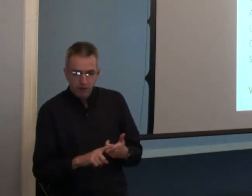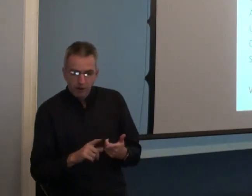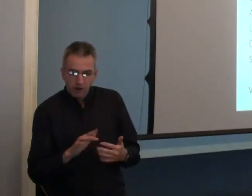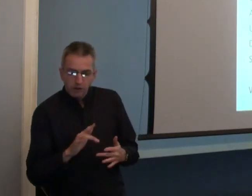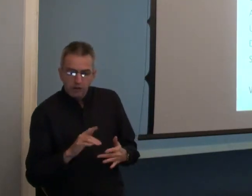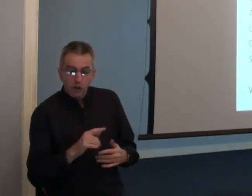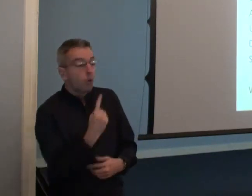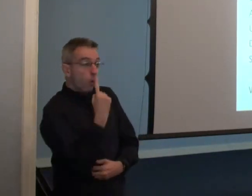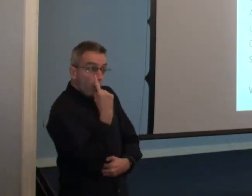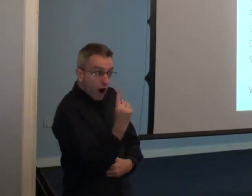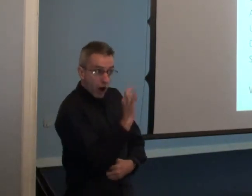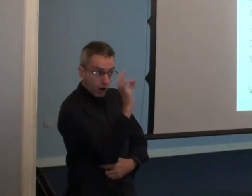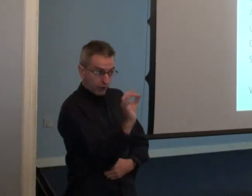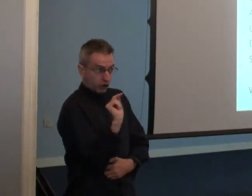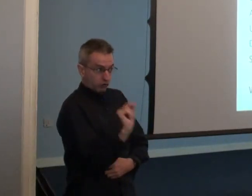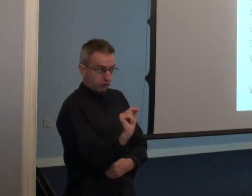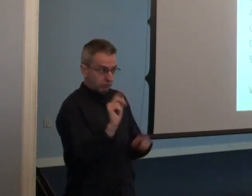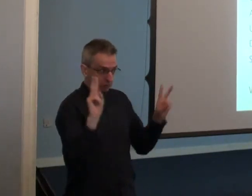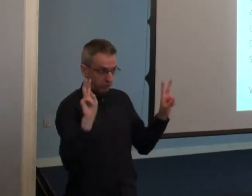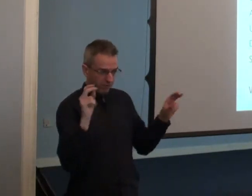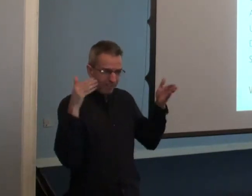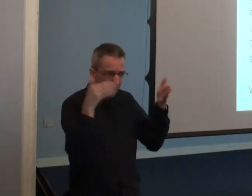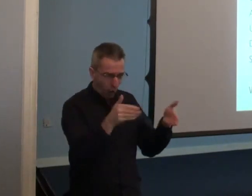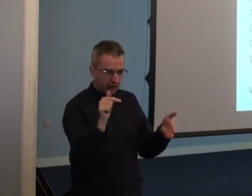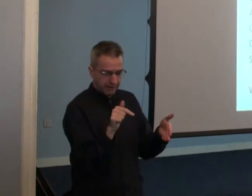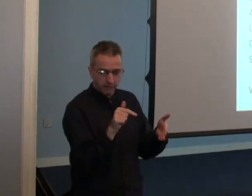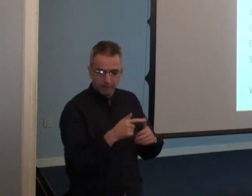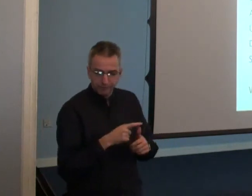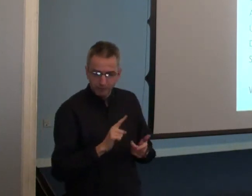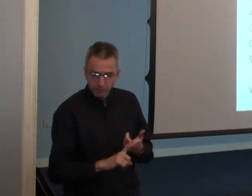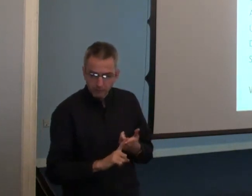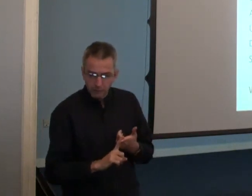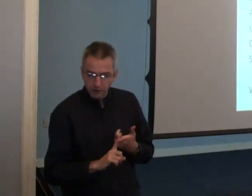from the discussions in the clips. One question that I want to focus on specifically,